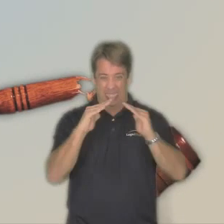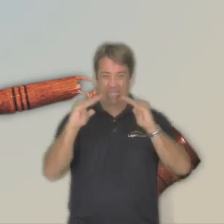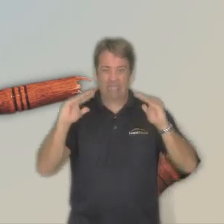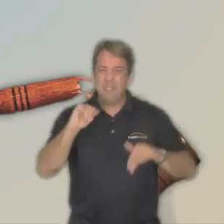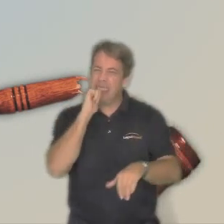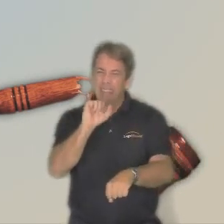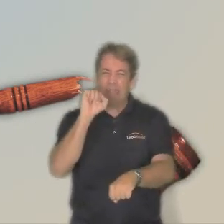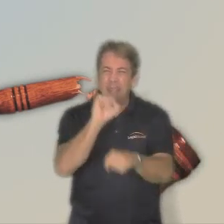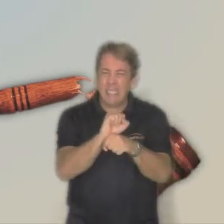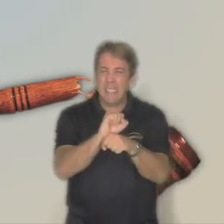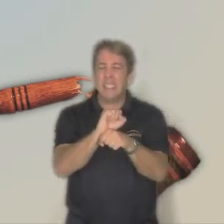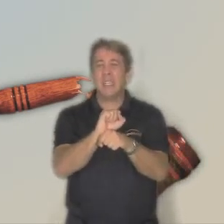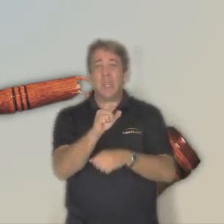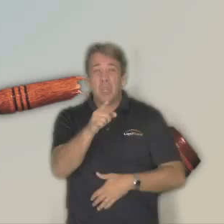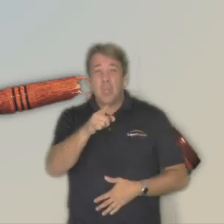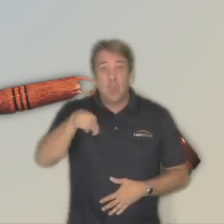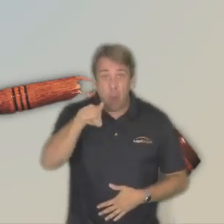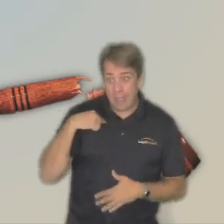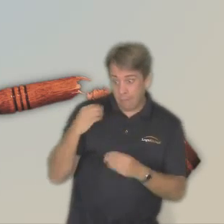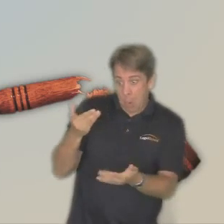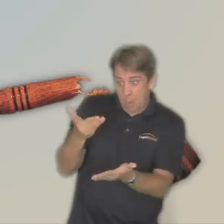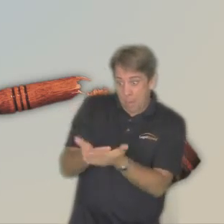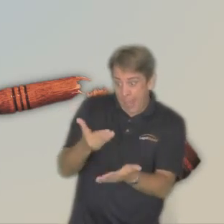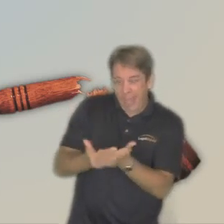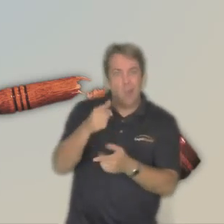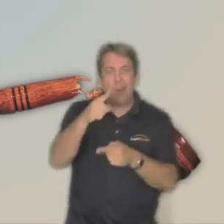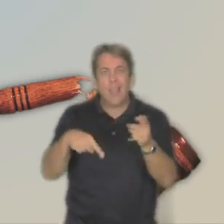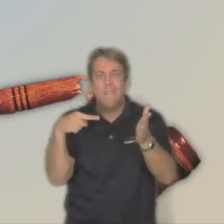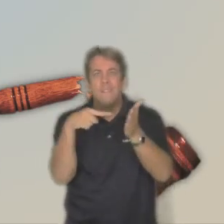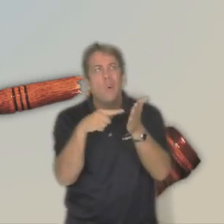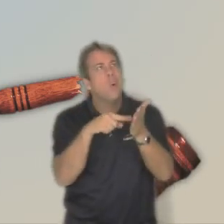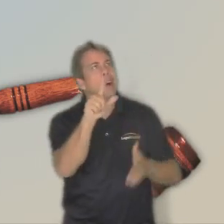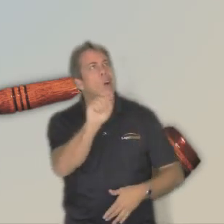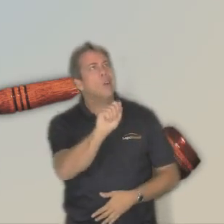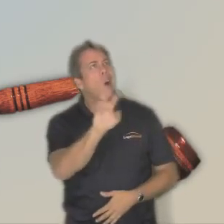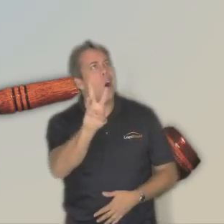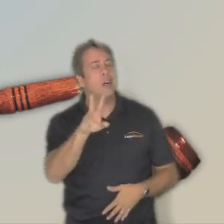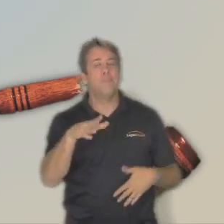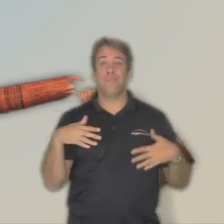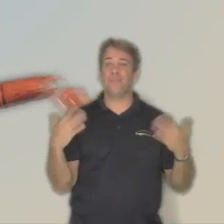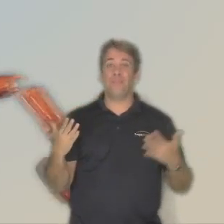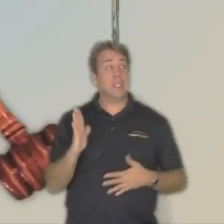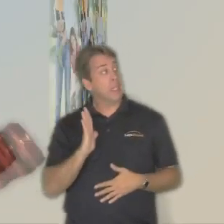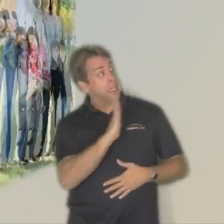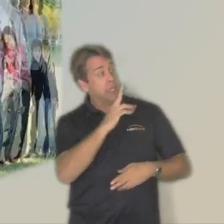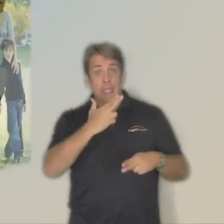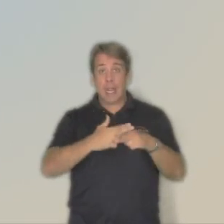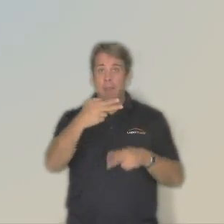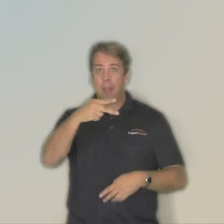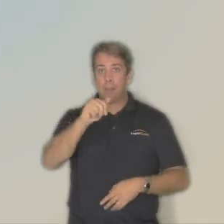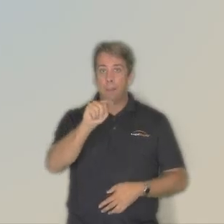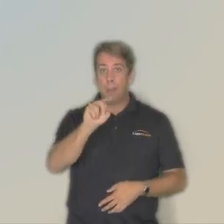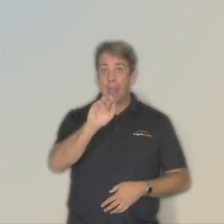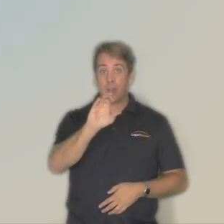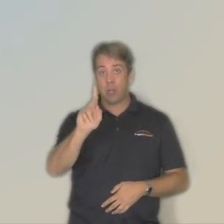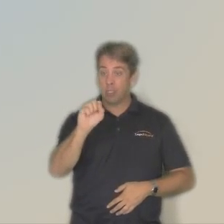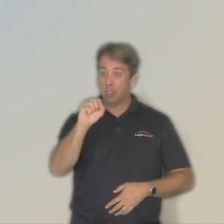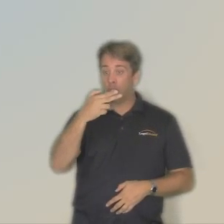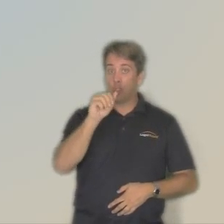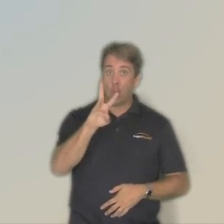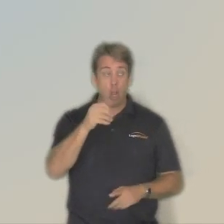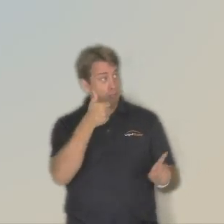legal system today is broken, and most people get about as much justice as they can pay for. Hello, this is Patrick Shaw, and